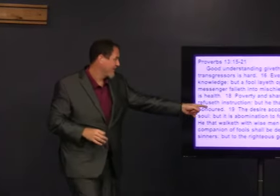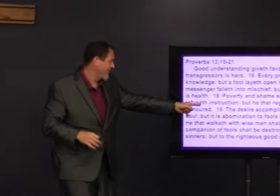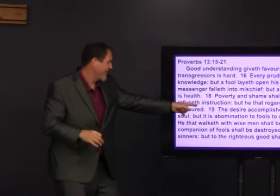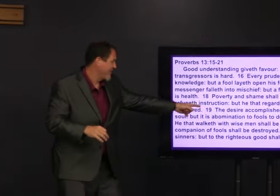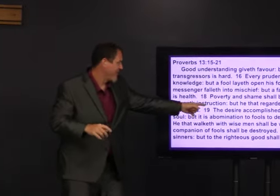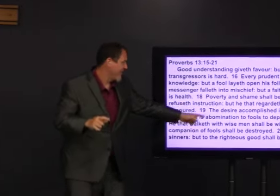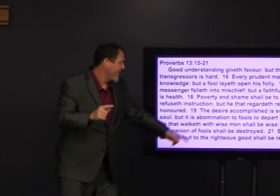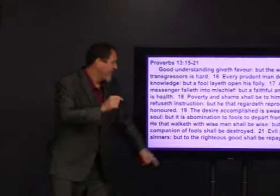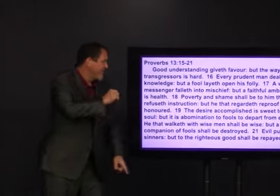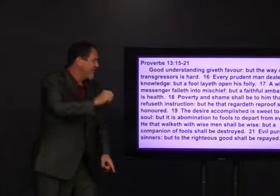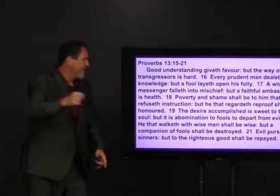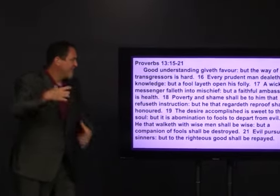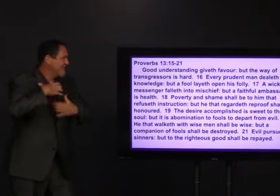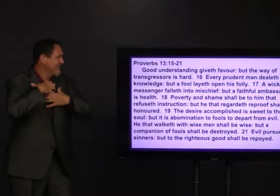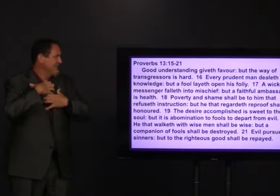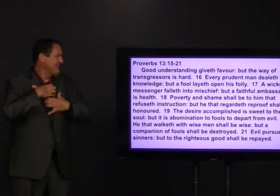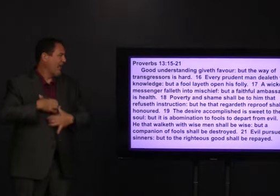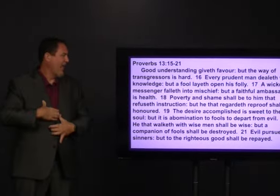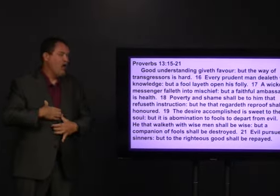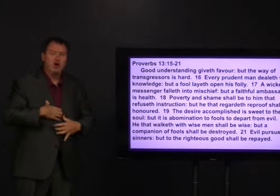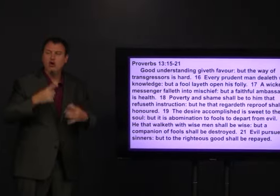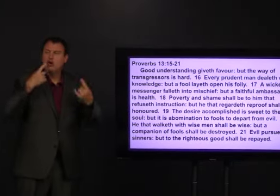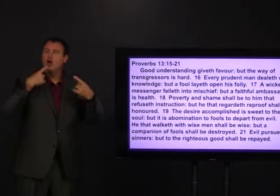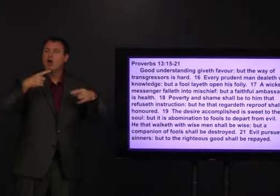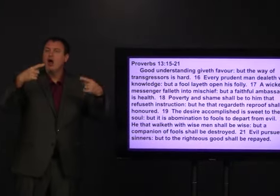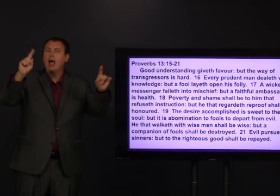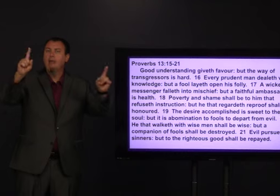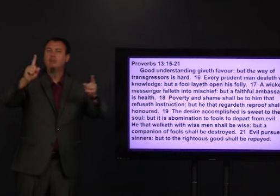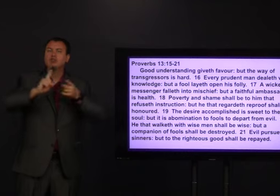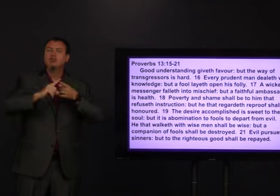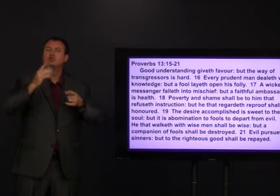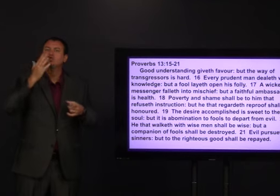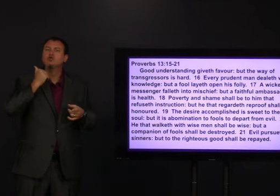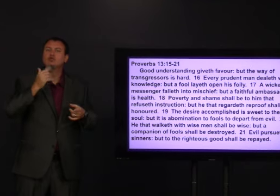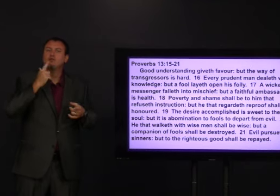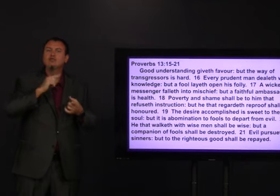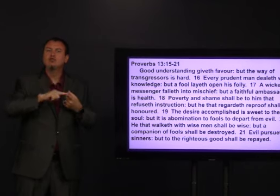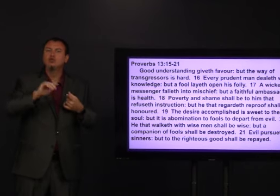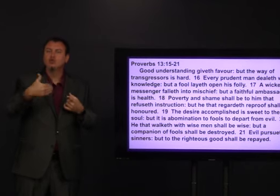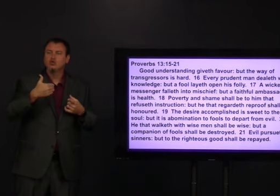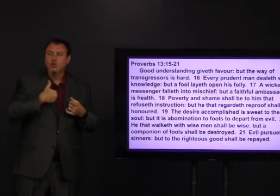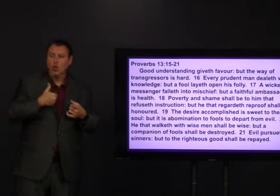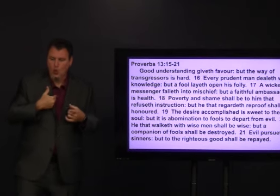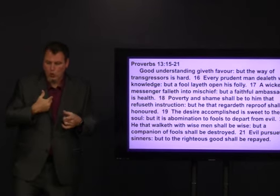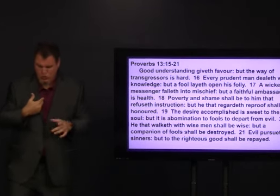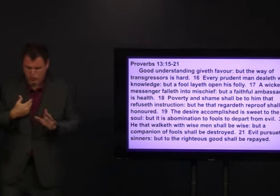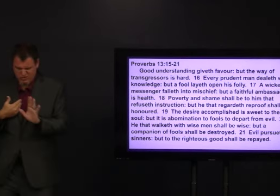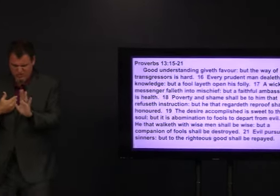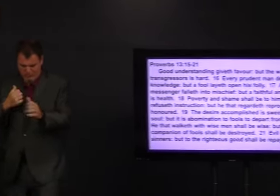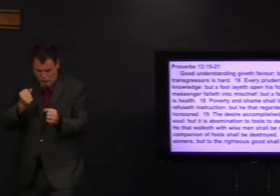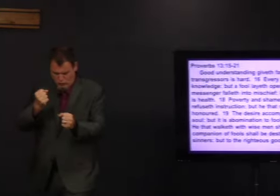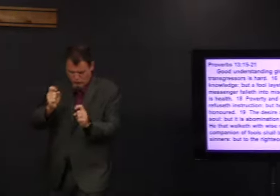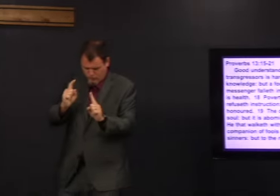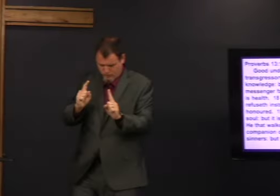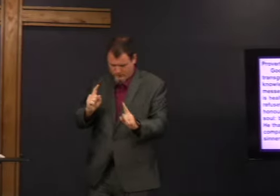die. So, verse 19. The desire accomplished is sweet to the soul. Now, hold